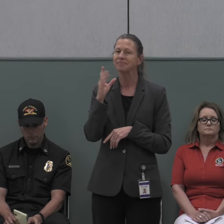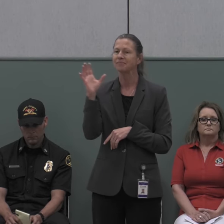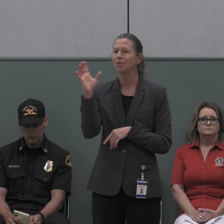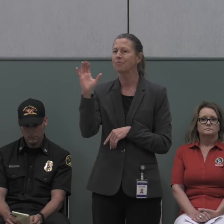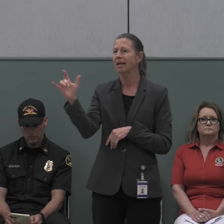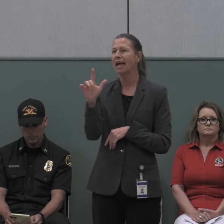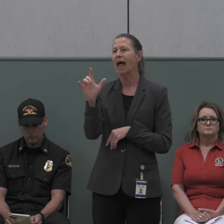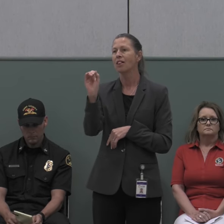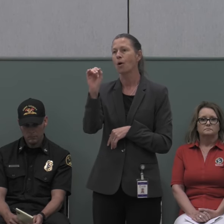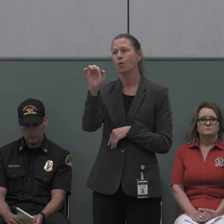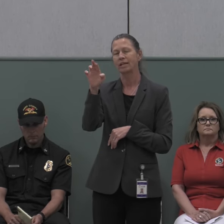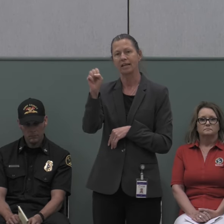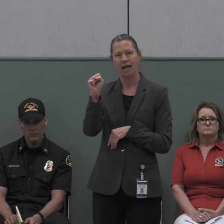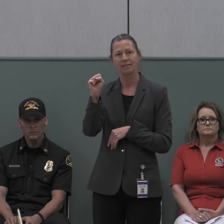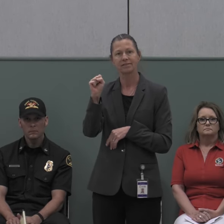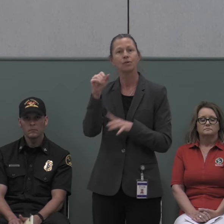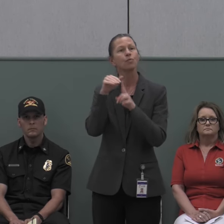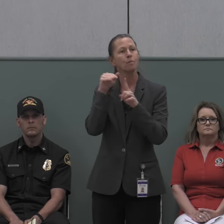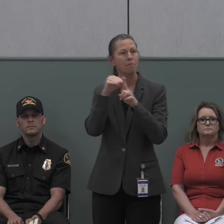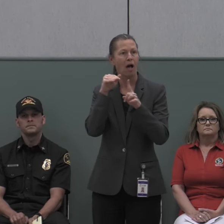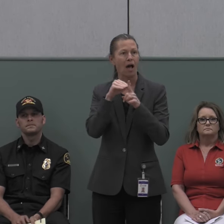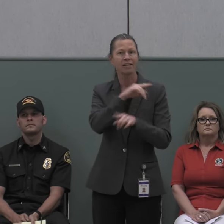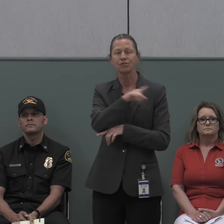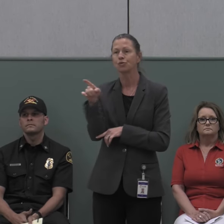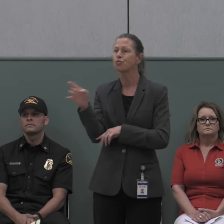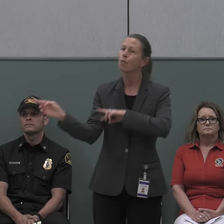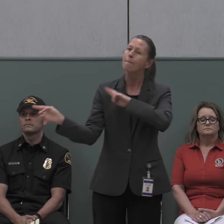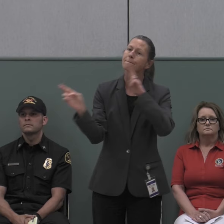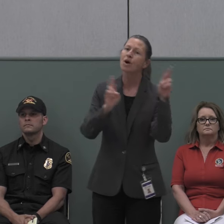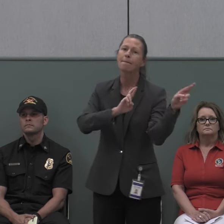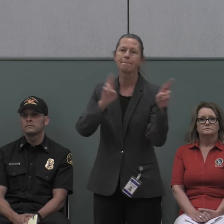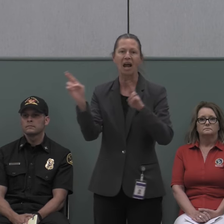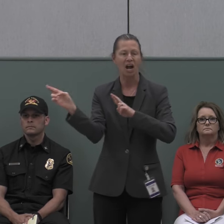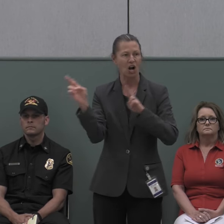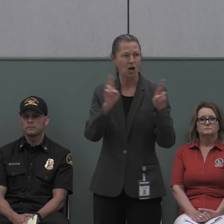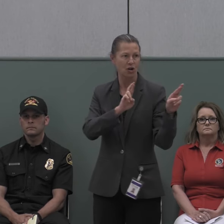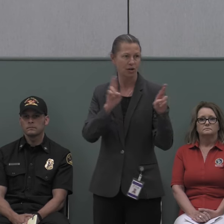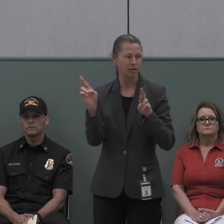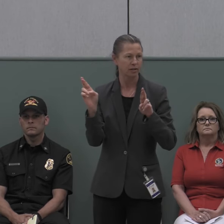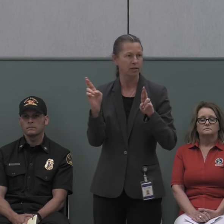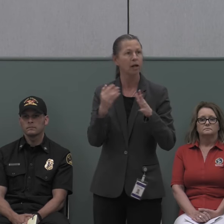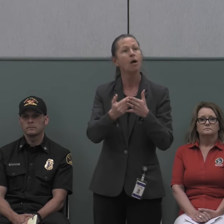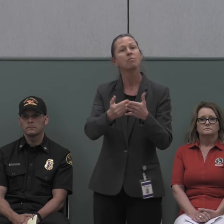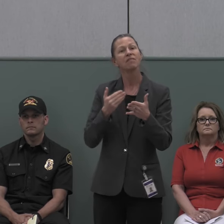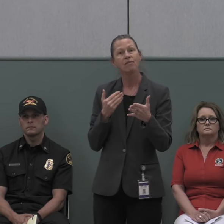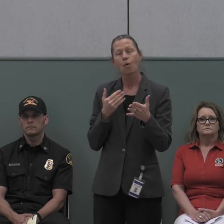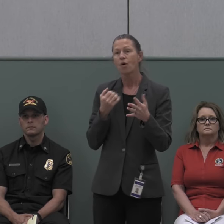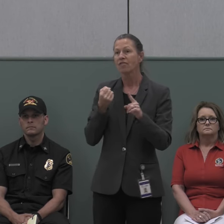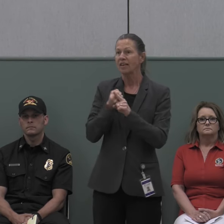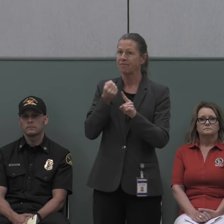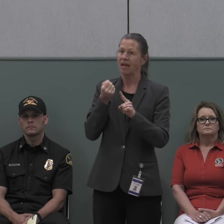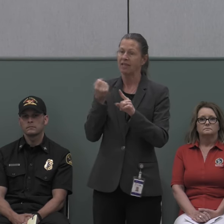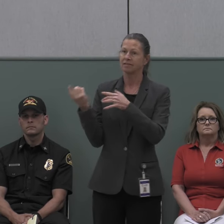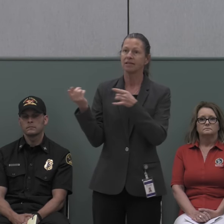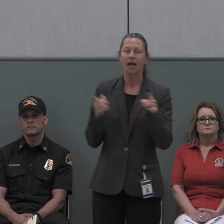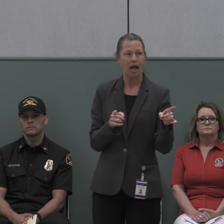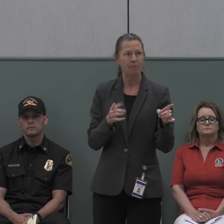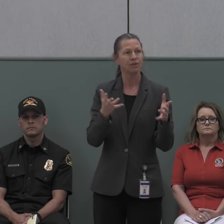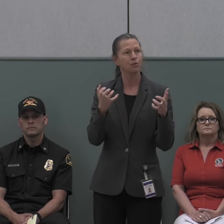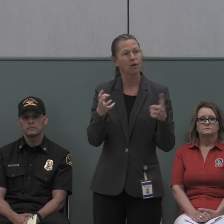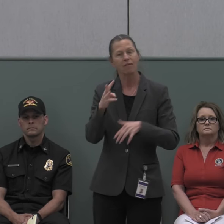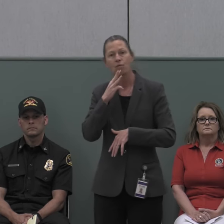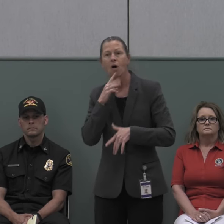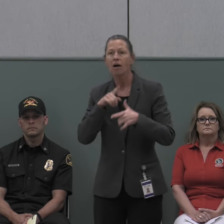a reminder, prepare. Before the events happen, you want to have water, your go kit, a family